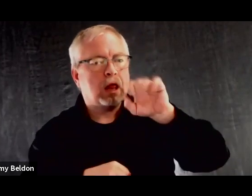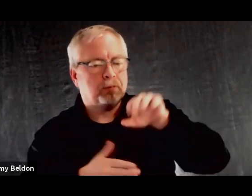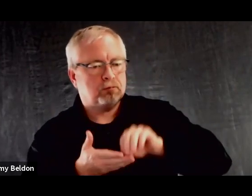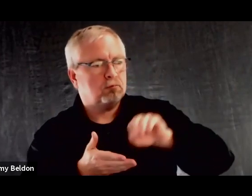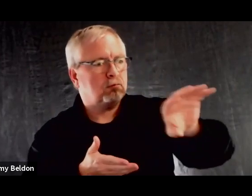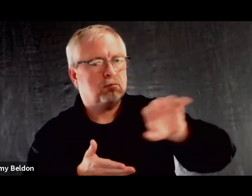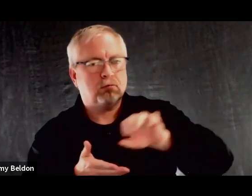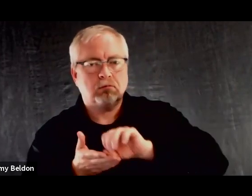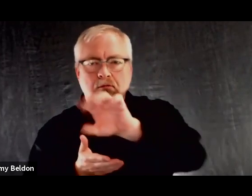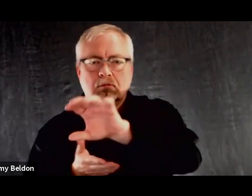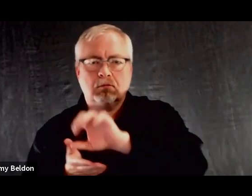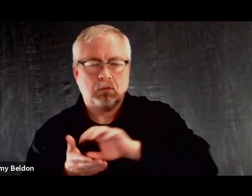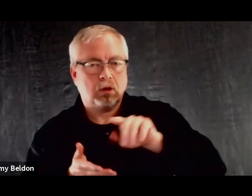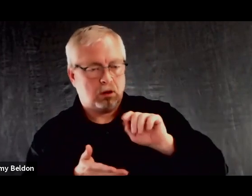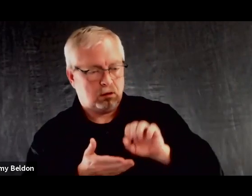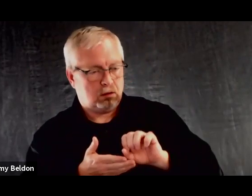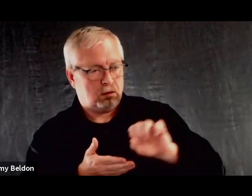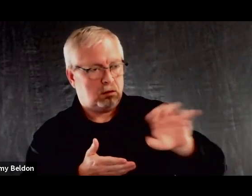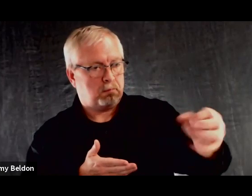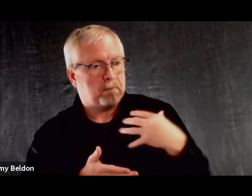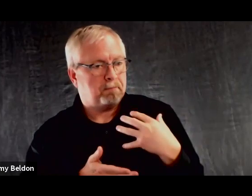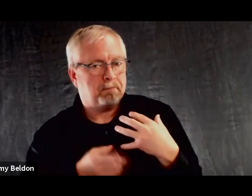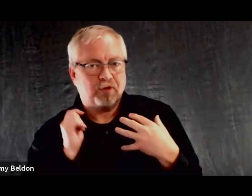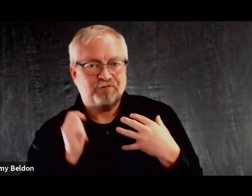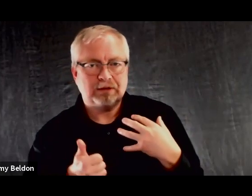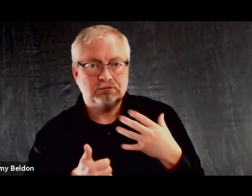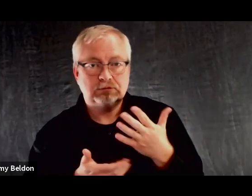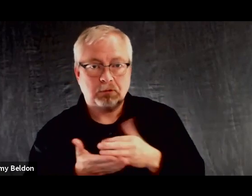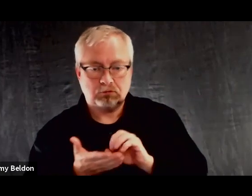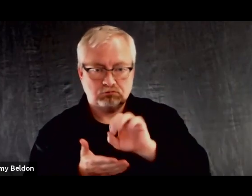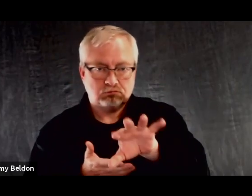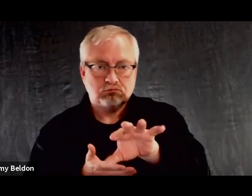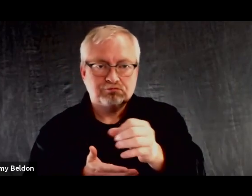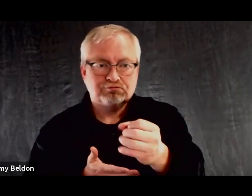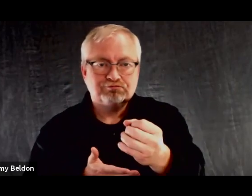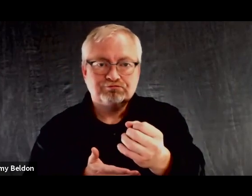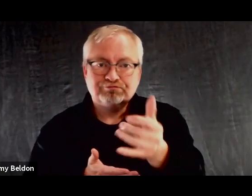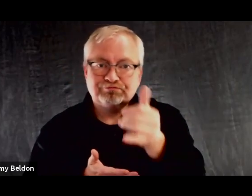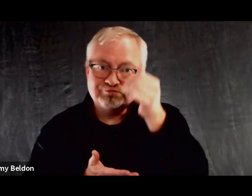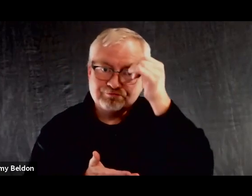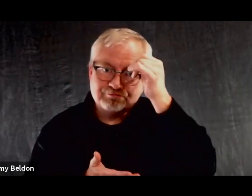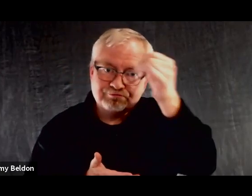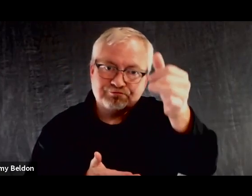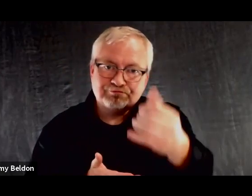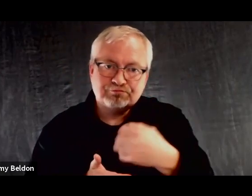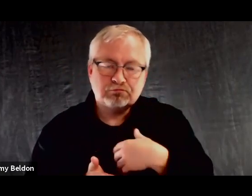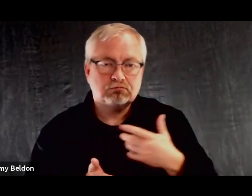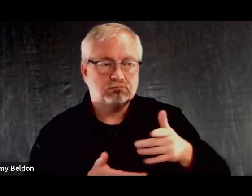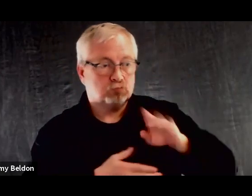using, and they have reported some fairly lengthy delays from some of the national labs that they've been